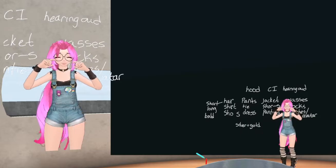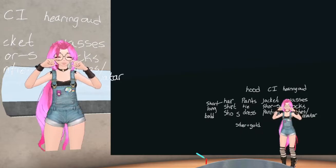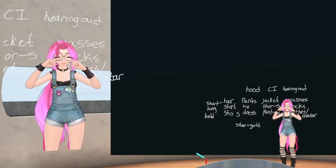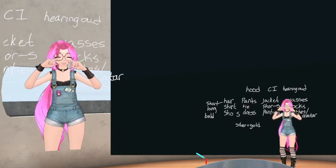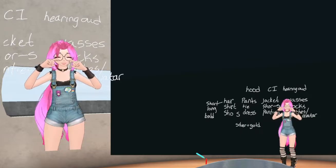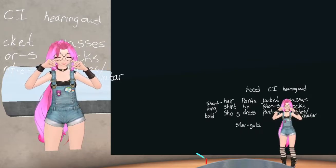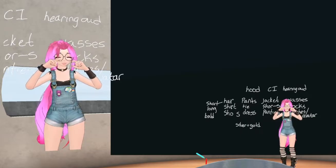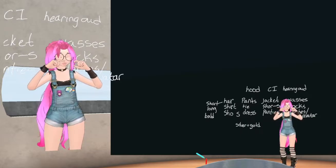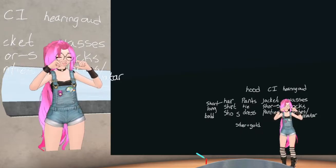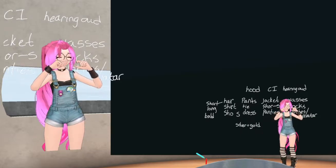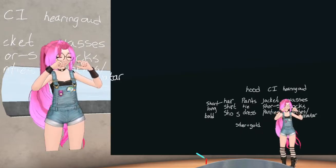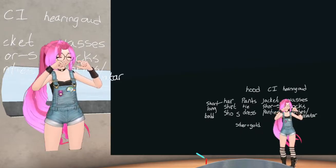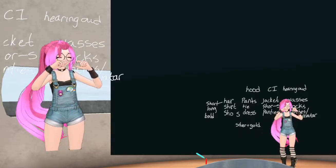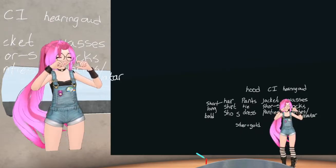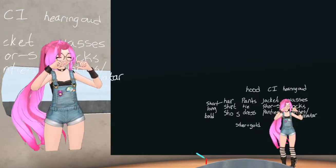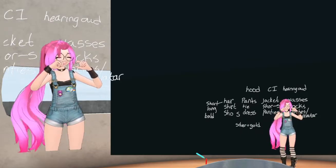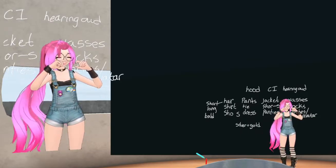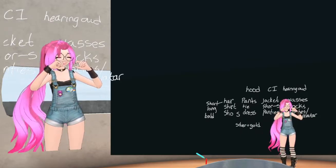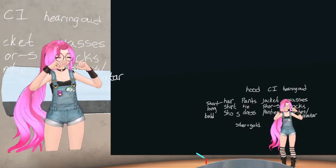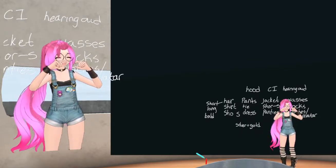out like this.